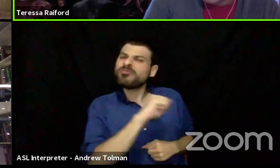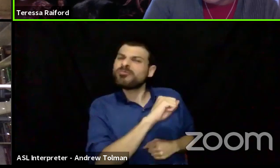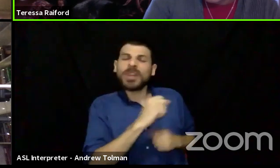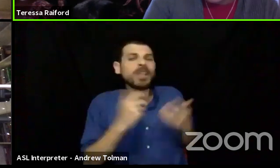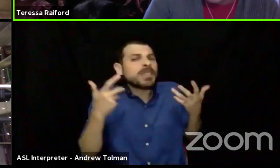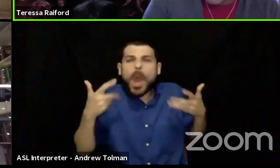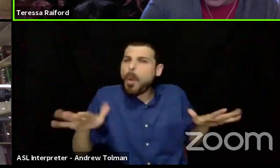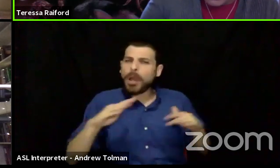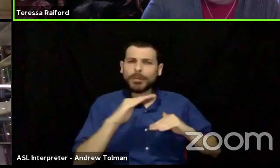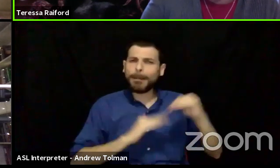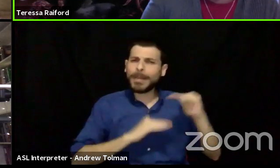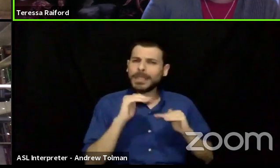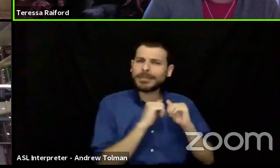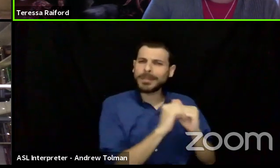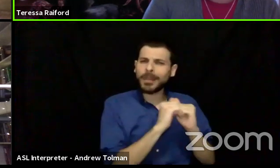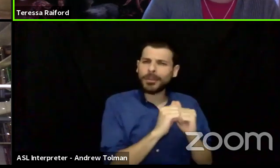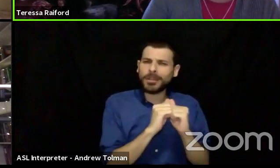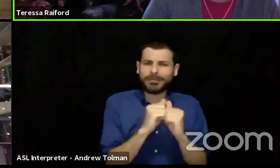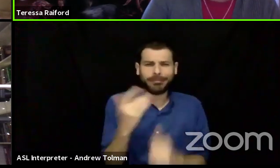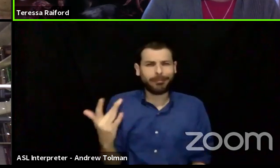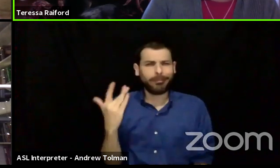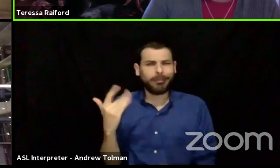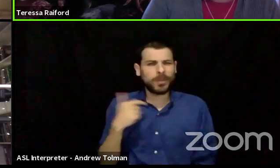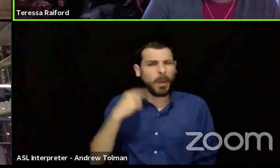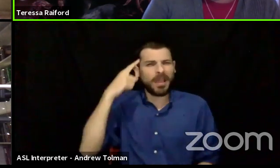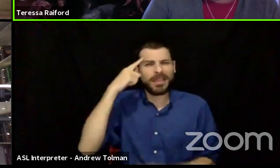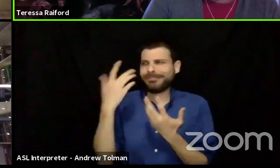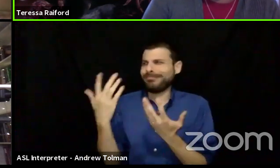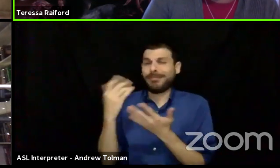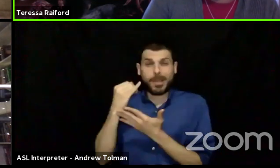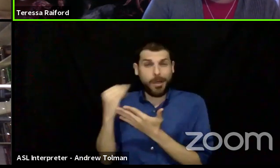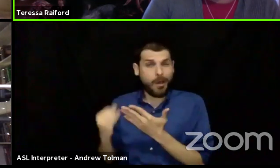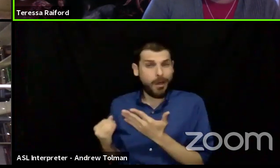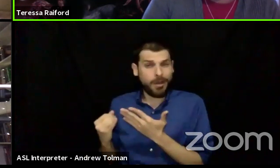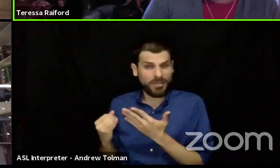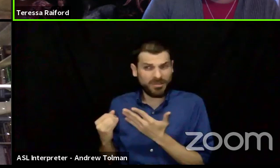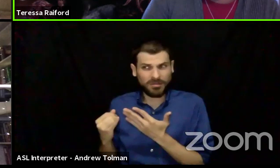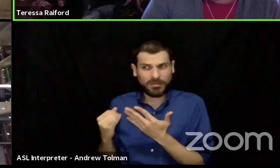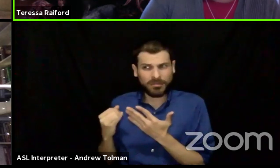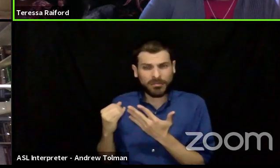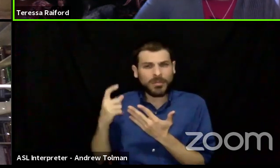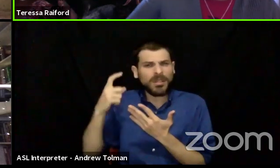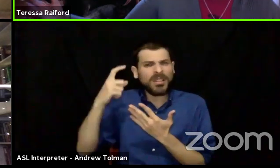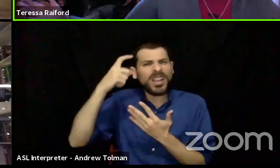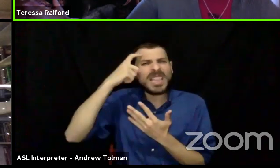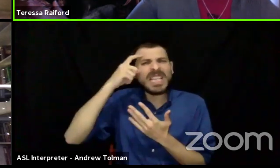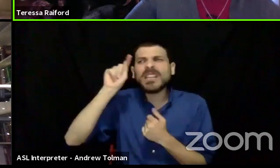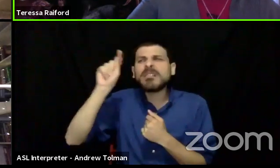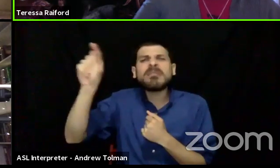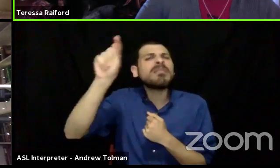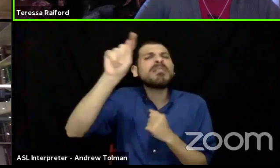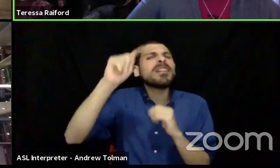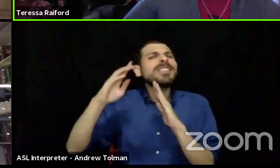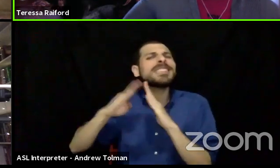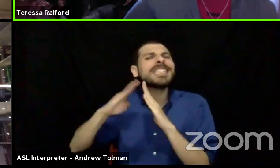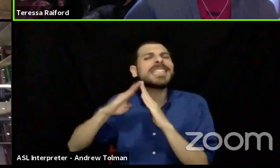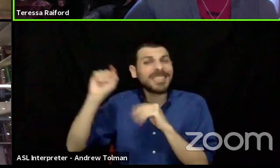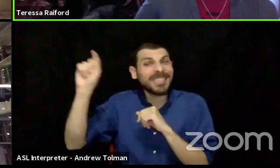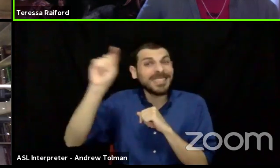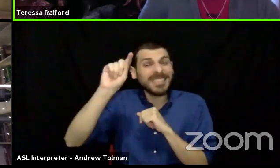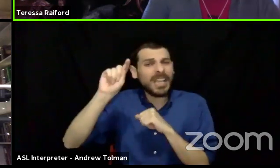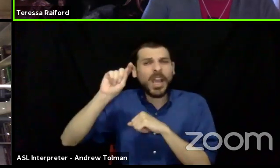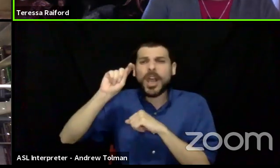happen. And again, when I think about art, I think about different cities around the world that use art as a spectrum for building, again,